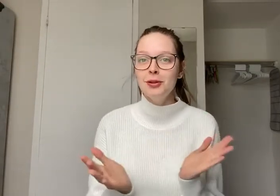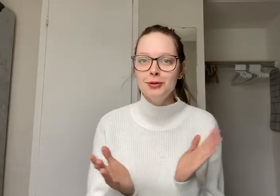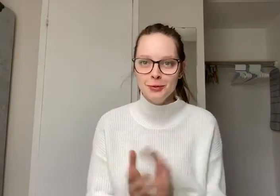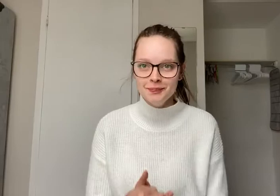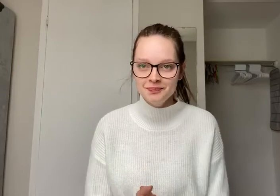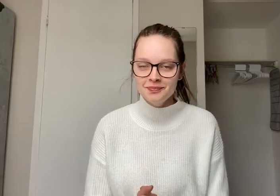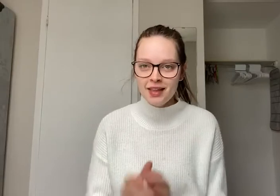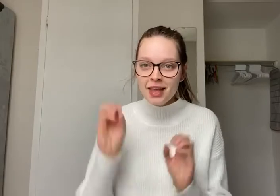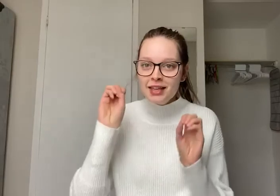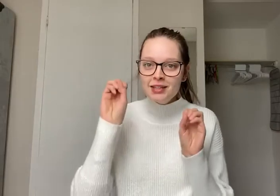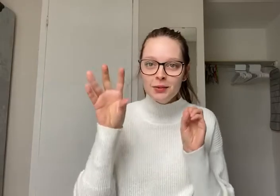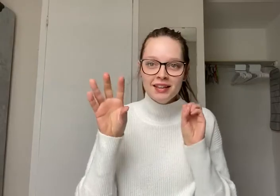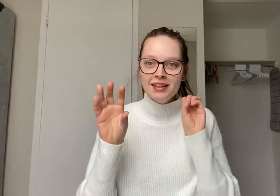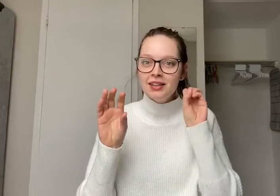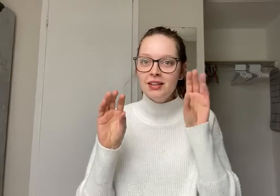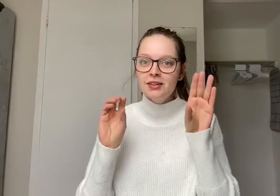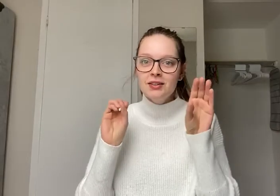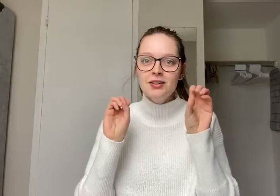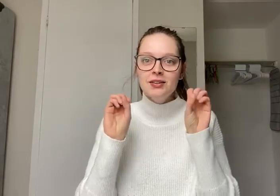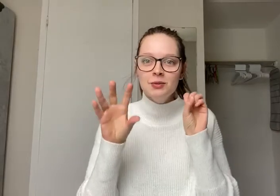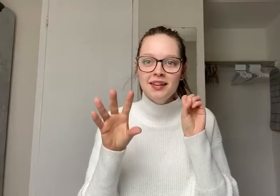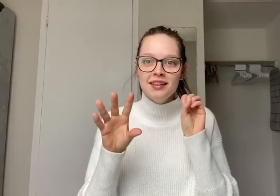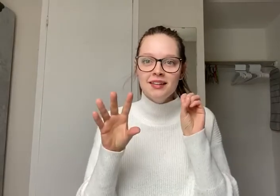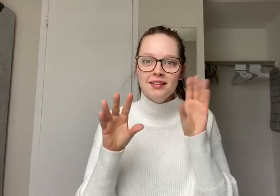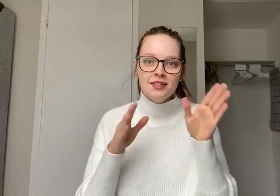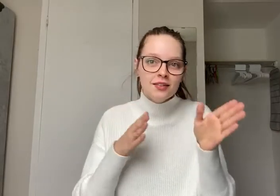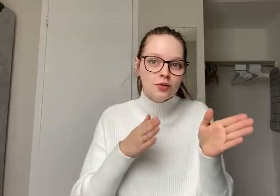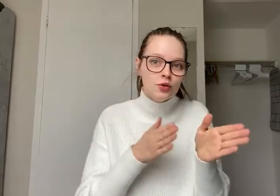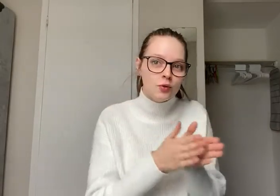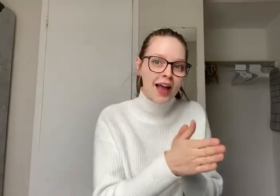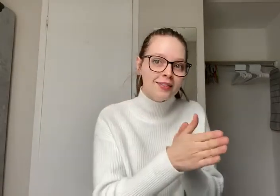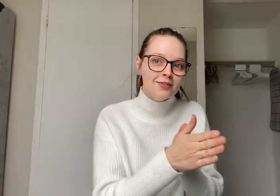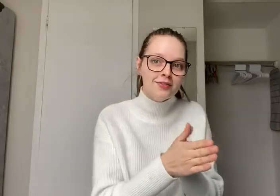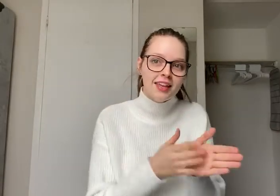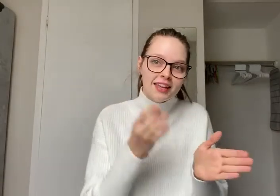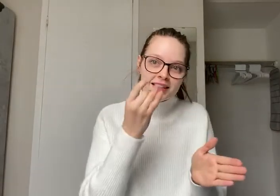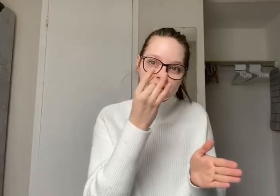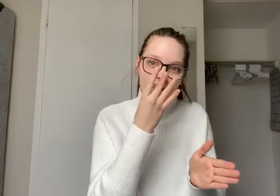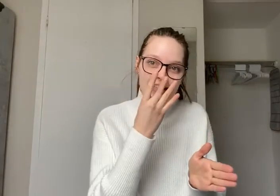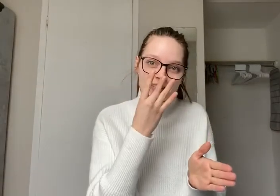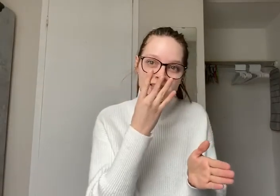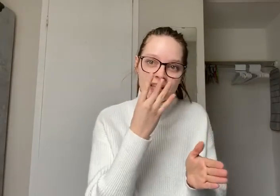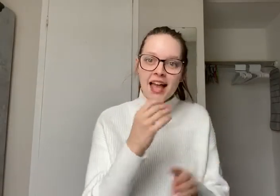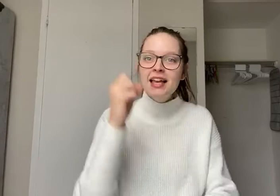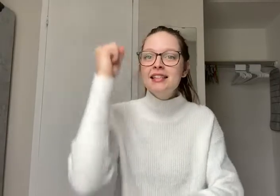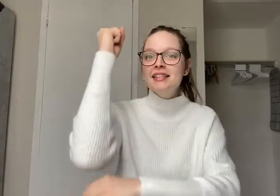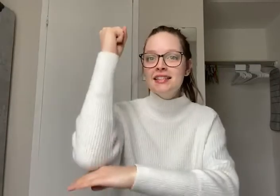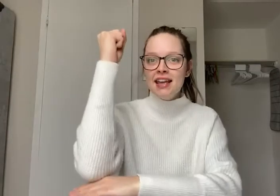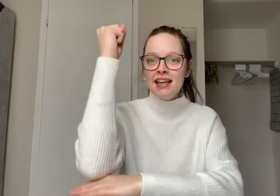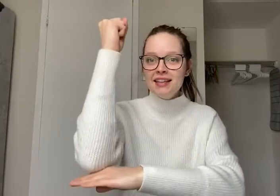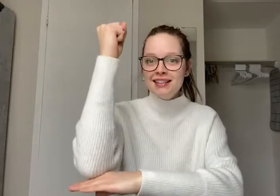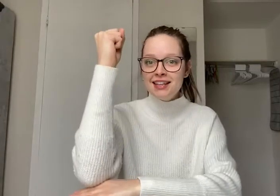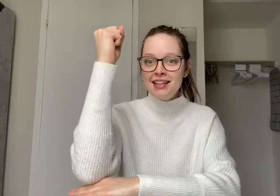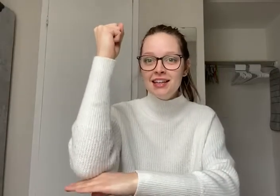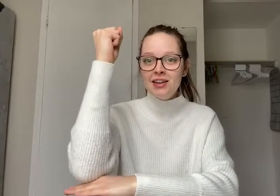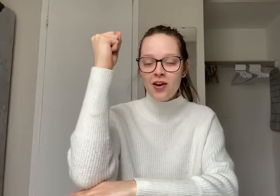tune. Twinkle, twinkle, traffic lights, standing on